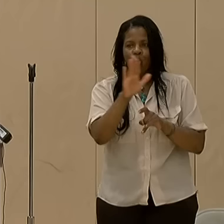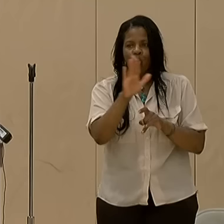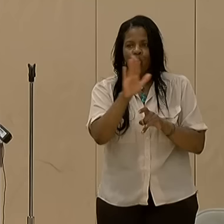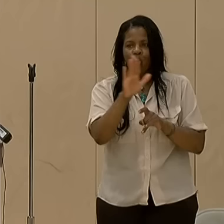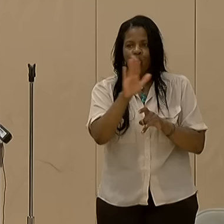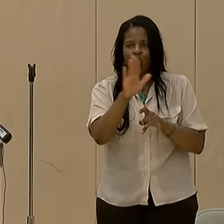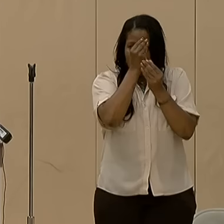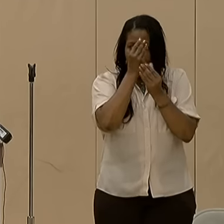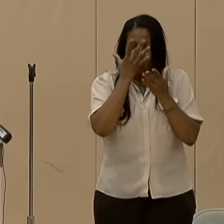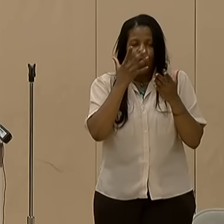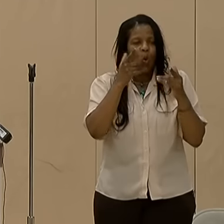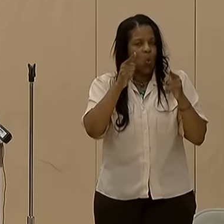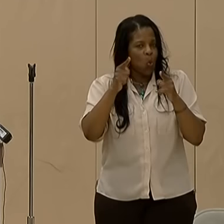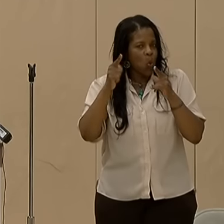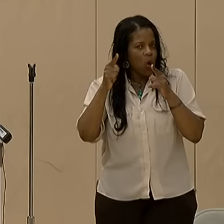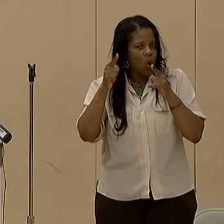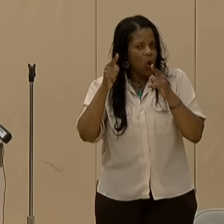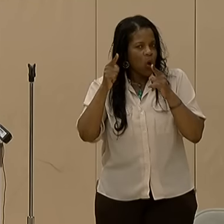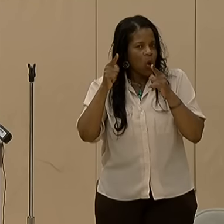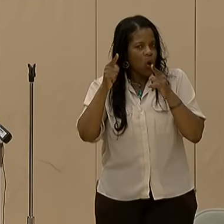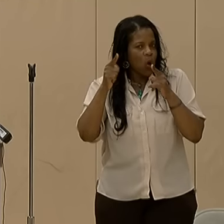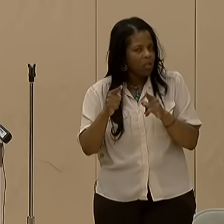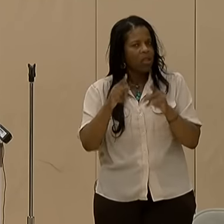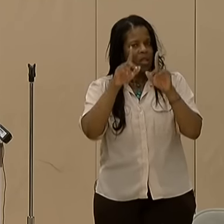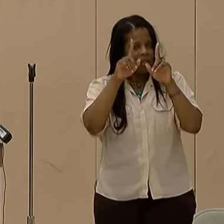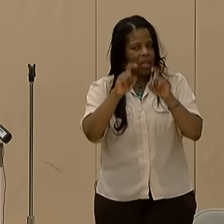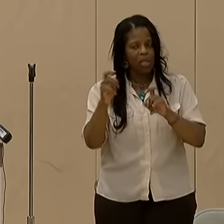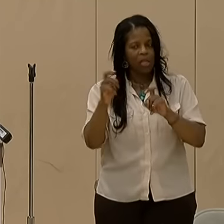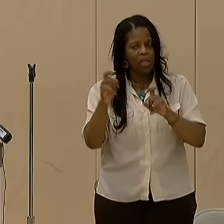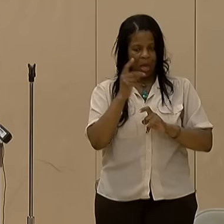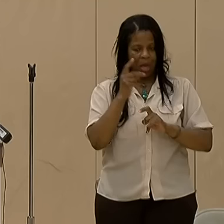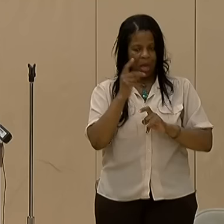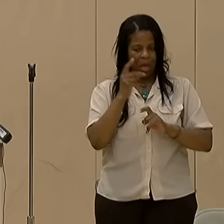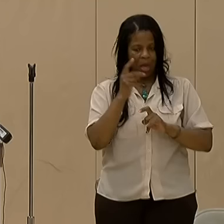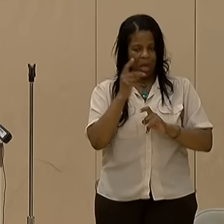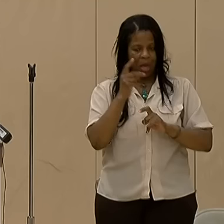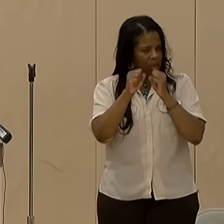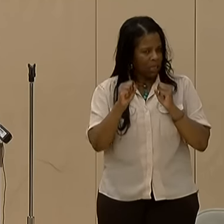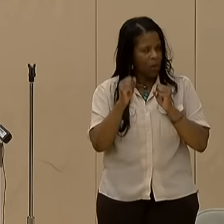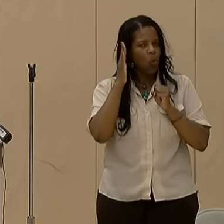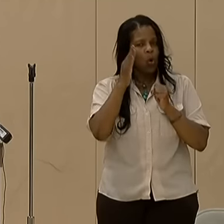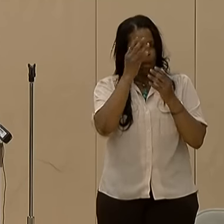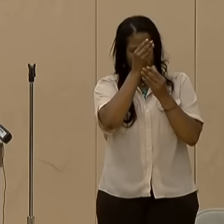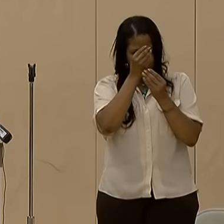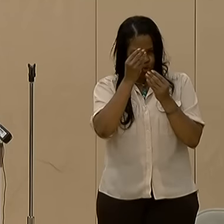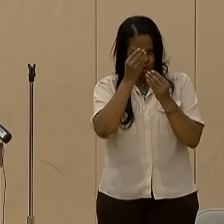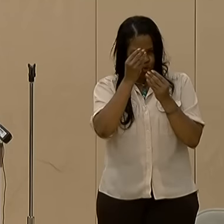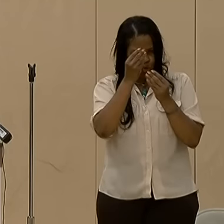notified when those bacteriological tests come back and that it's safe for you to consume that water.